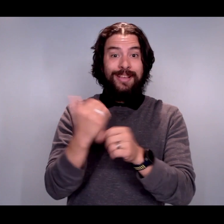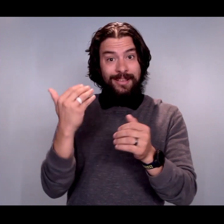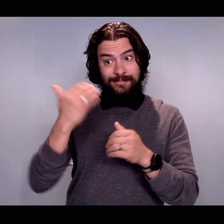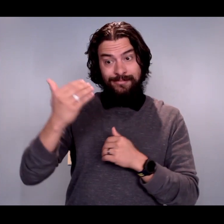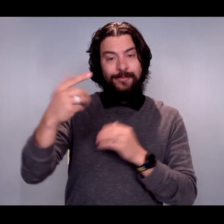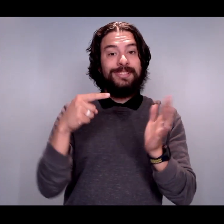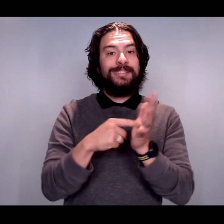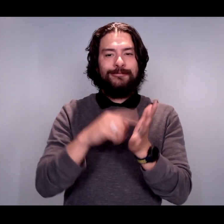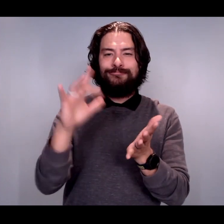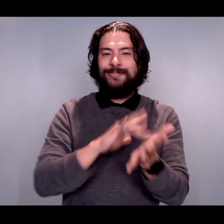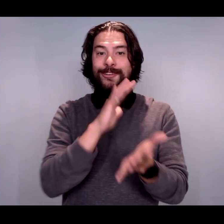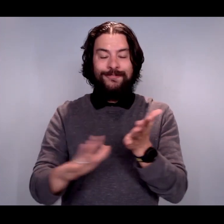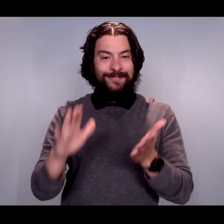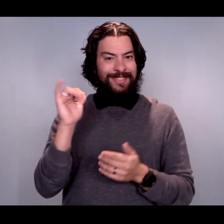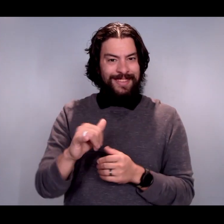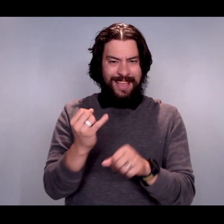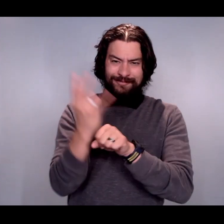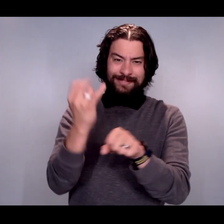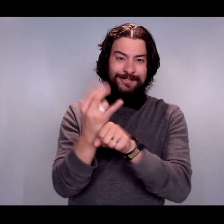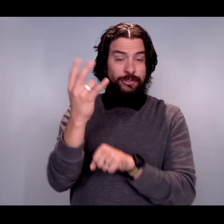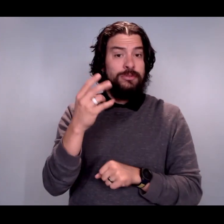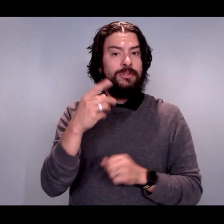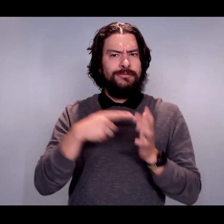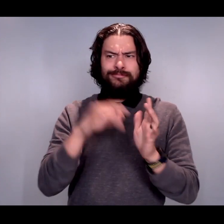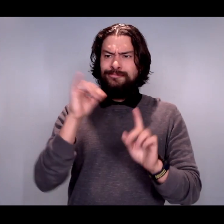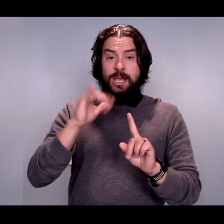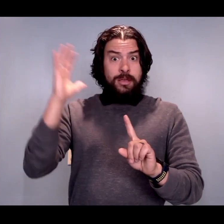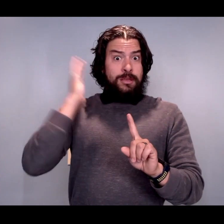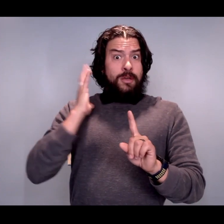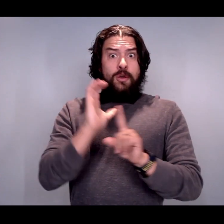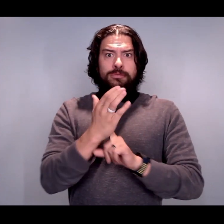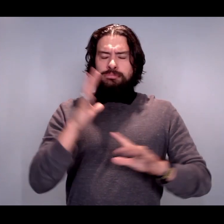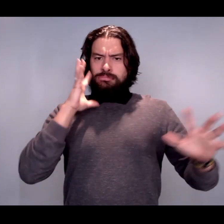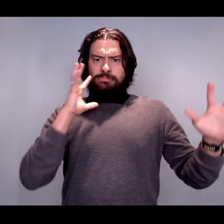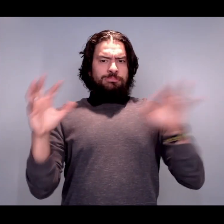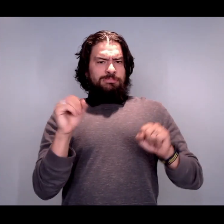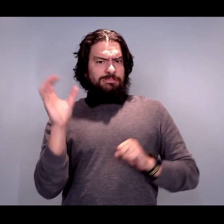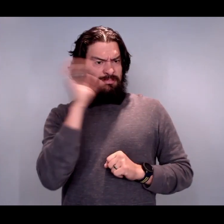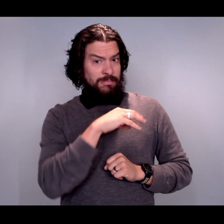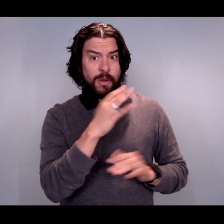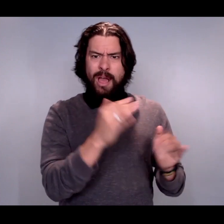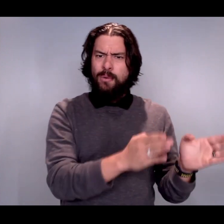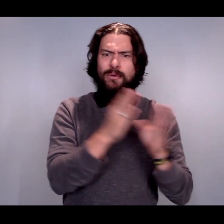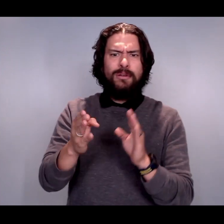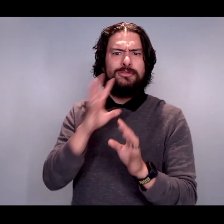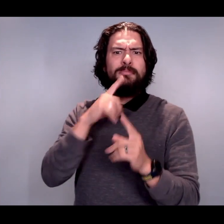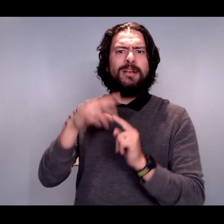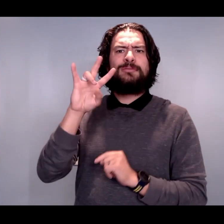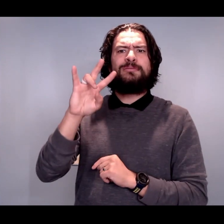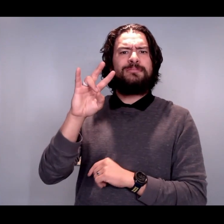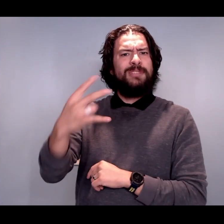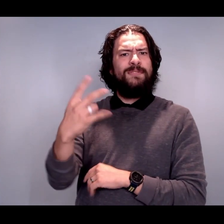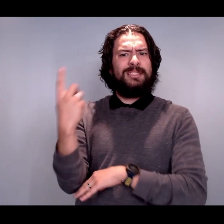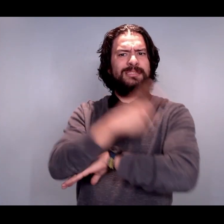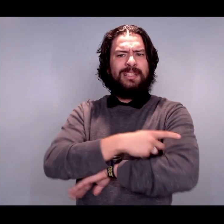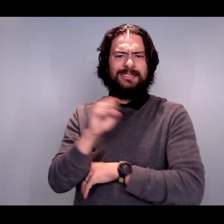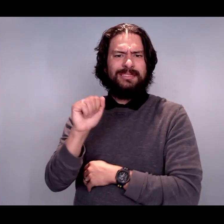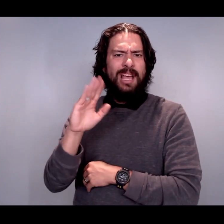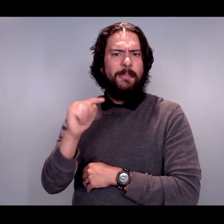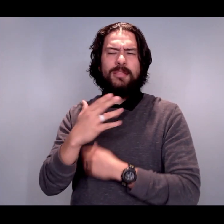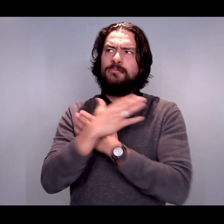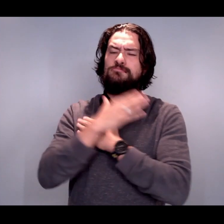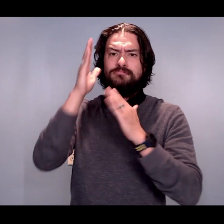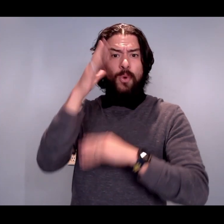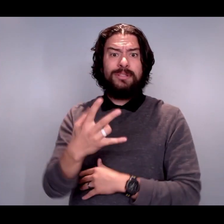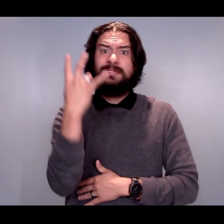was revolutionary in the ancient world. All right. Now, what about all the laws about Sabbath rest on the 7th day and all the 7-day feasts?